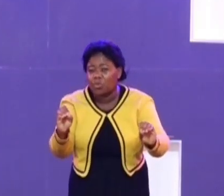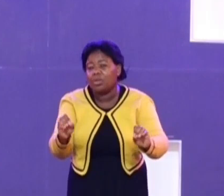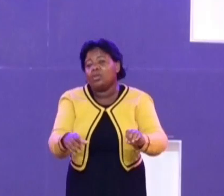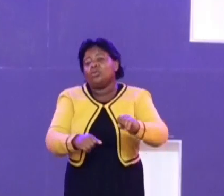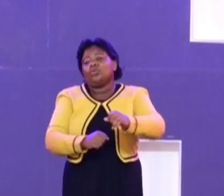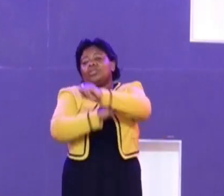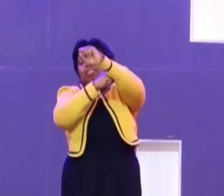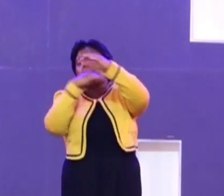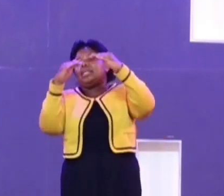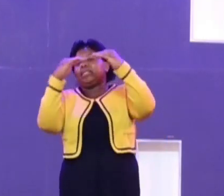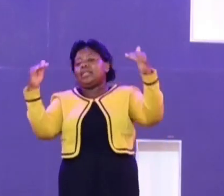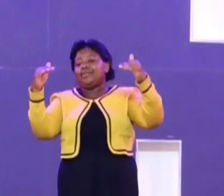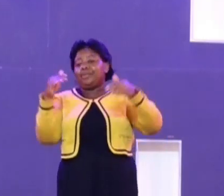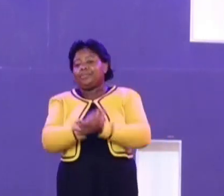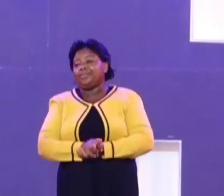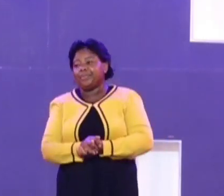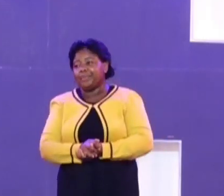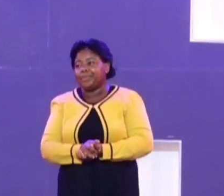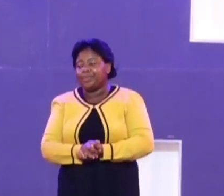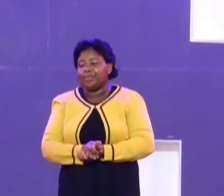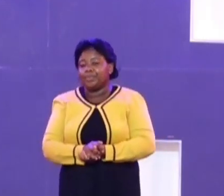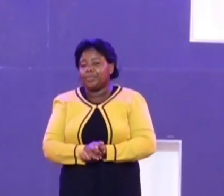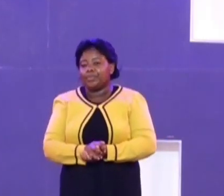maintain that level. Okubanga okumedala lyo.